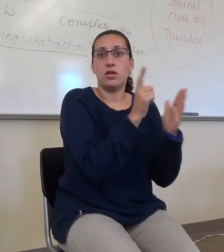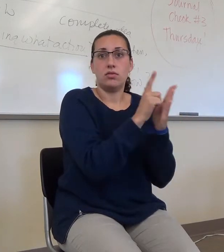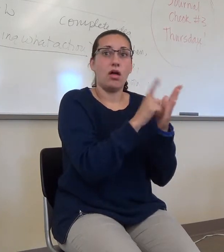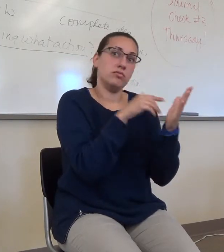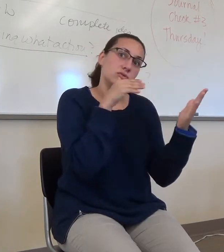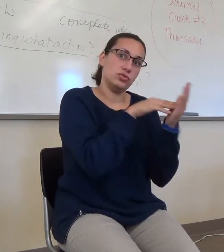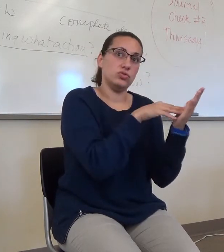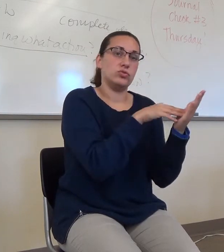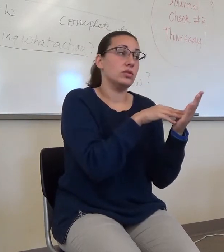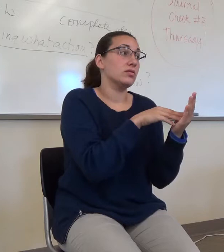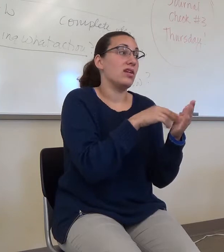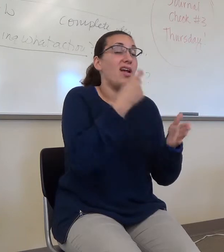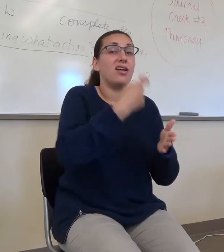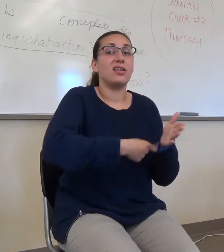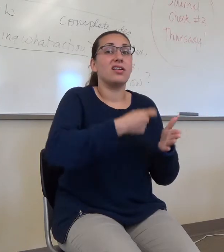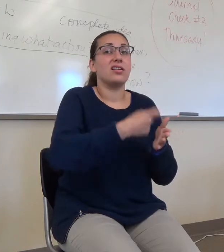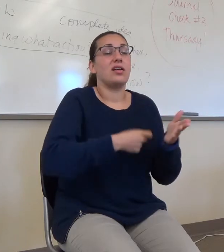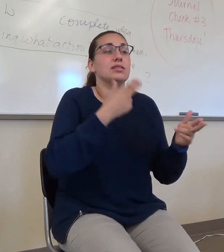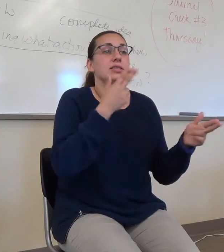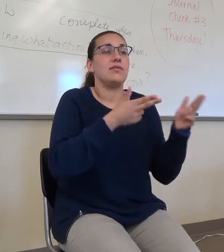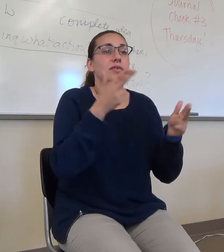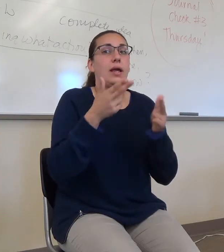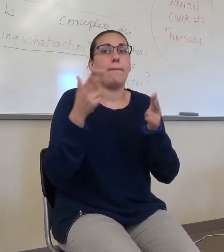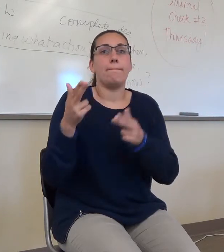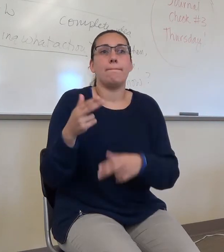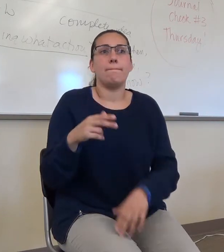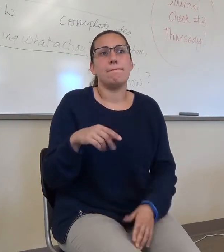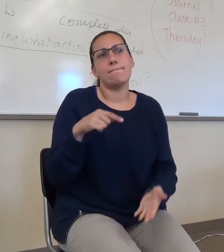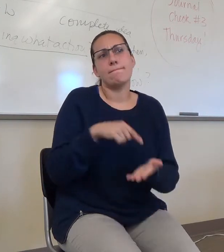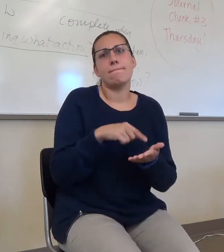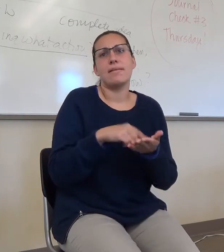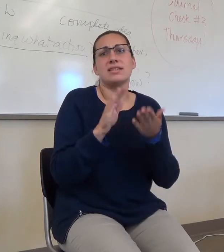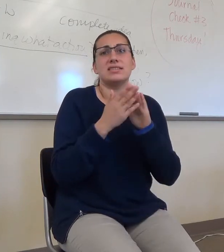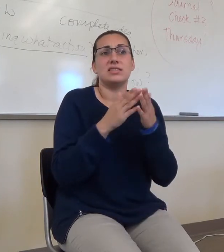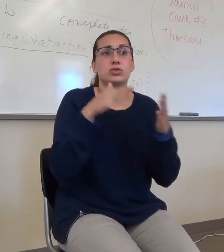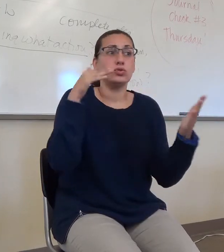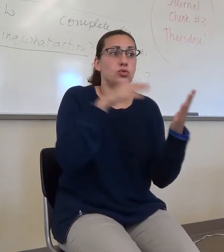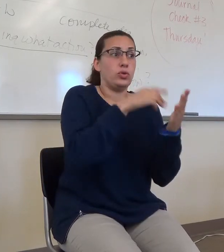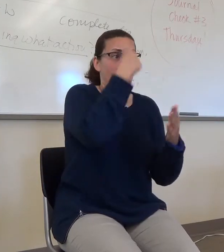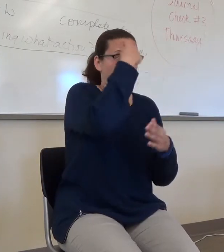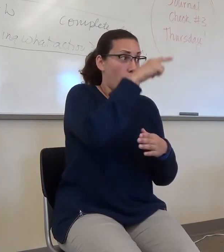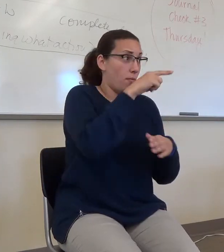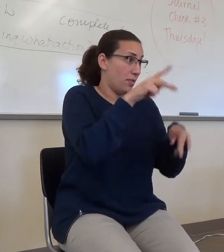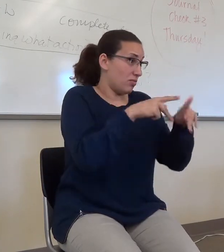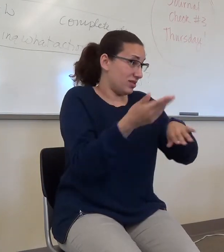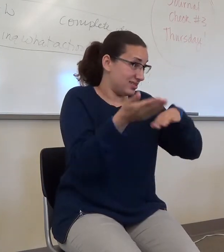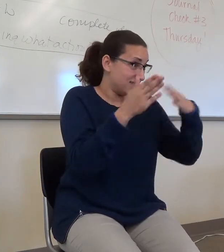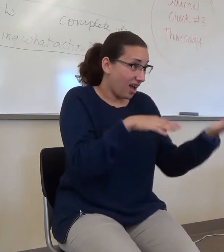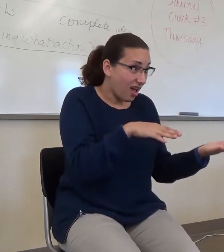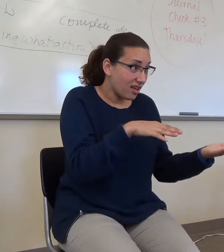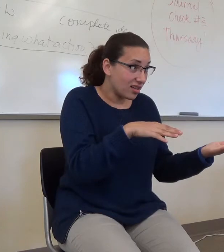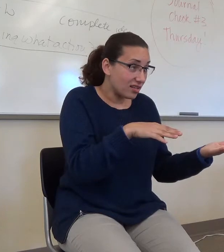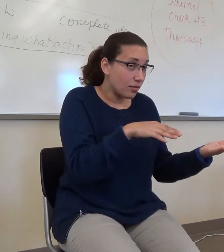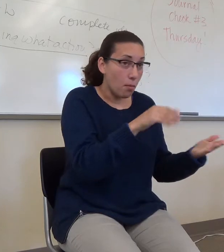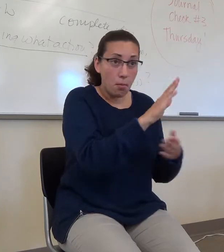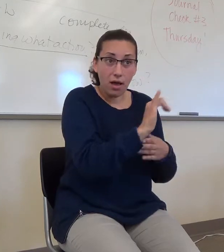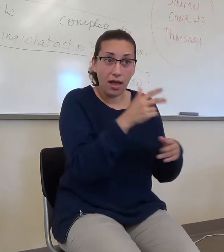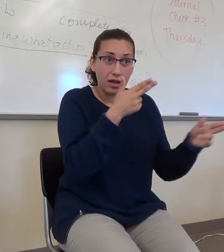costs of gun violence. So are these cities suing for the deaths of people by guns? No.